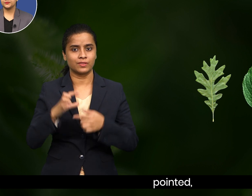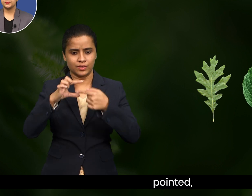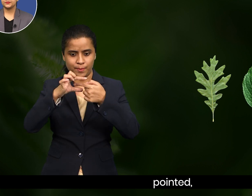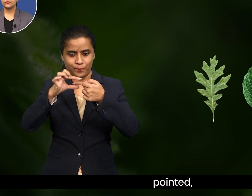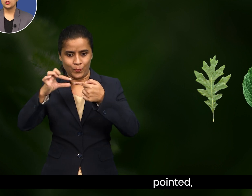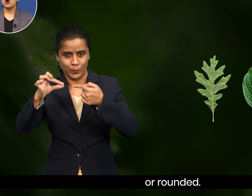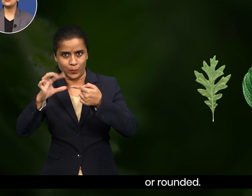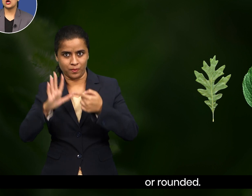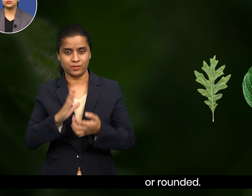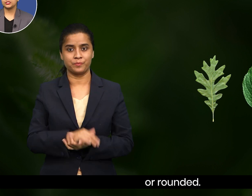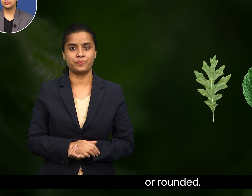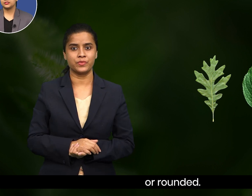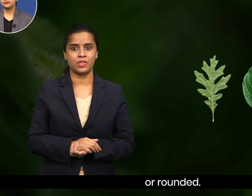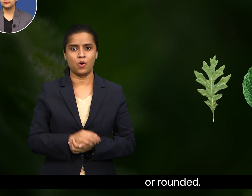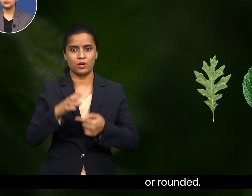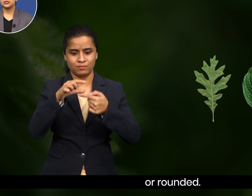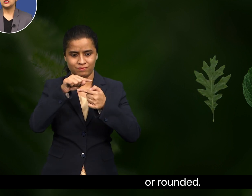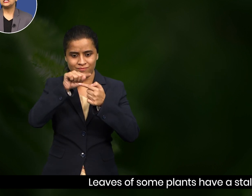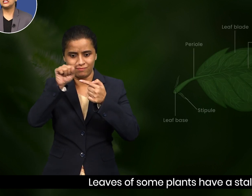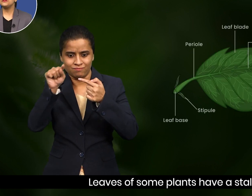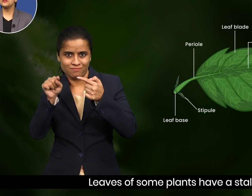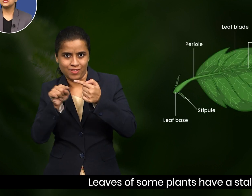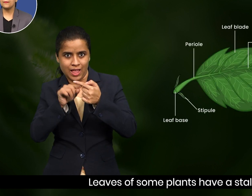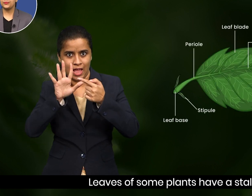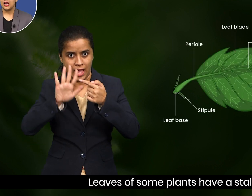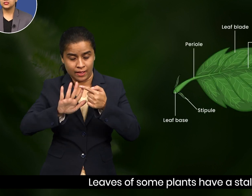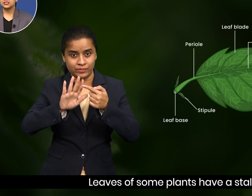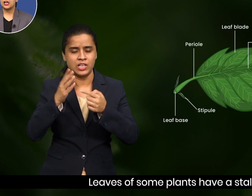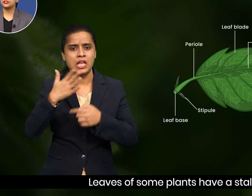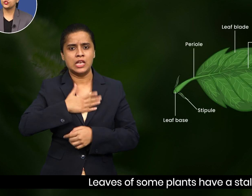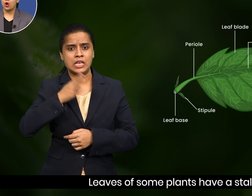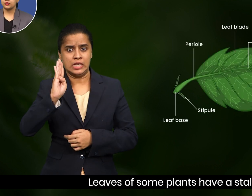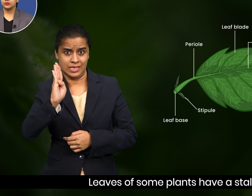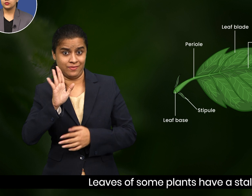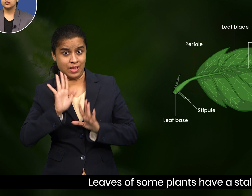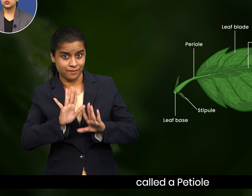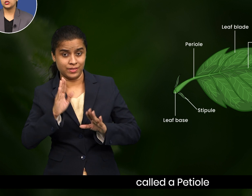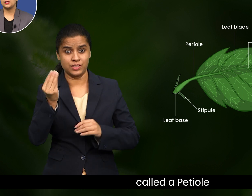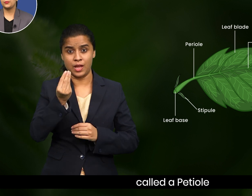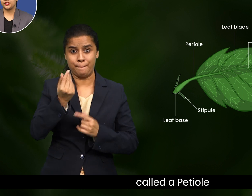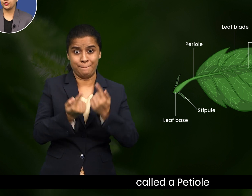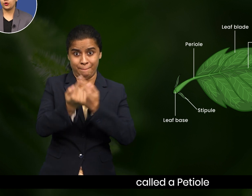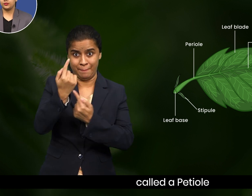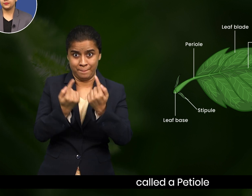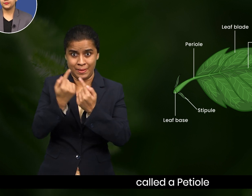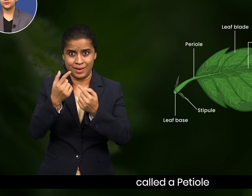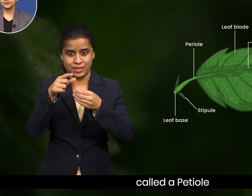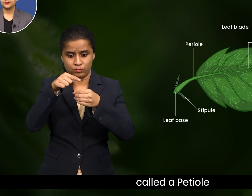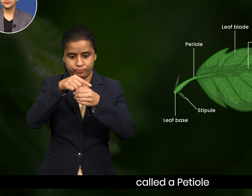pointed, or rounded. Leaves of some plants have a stalk called a